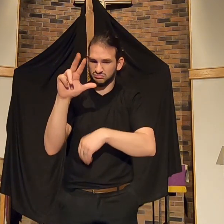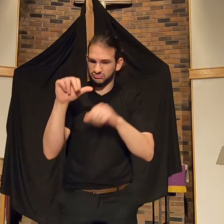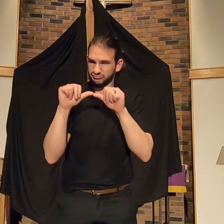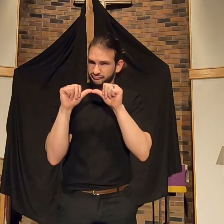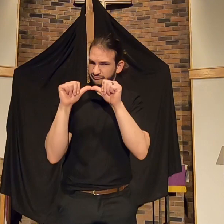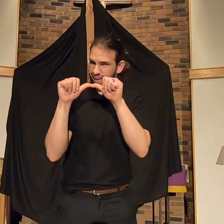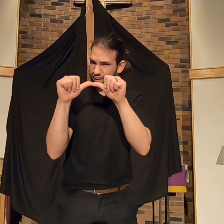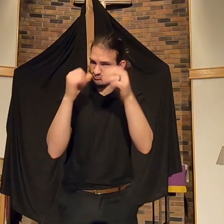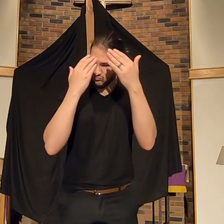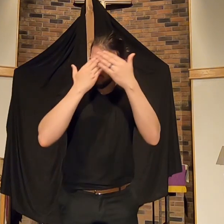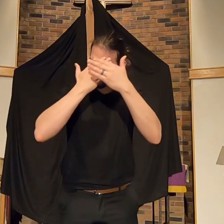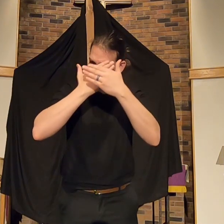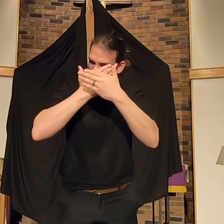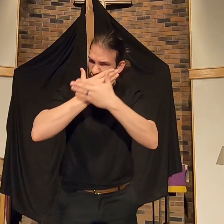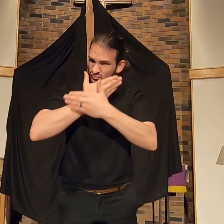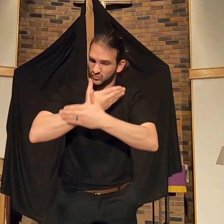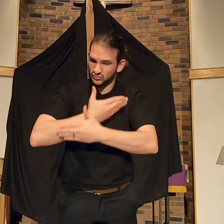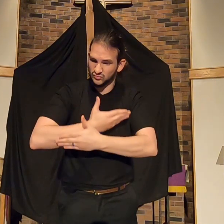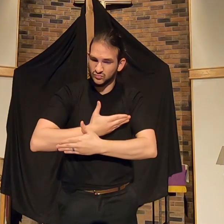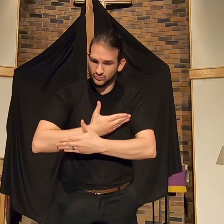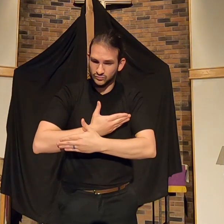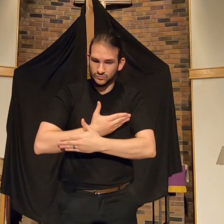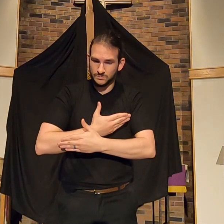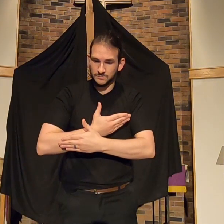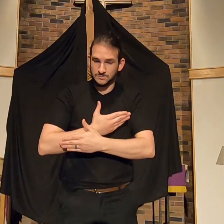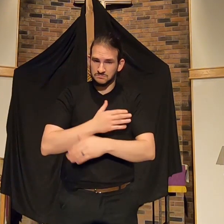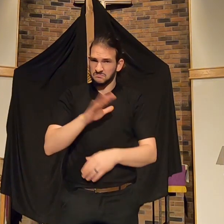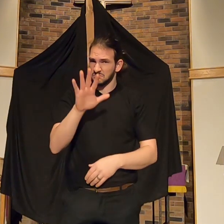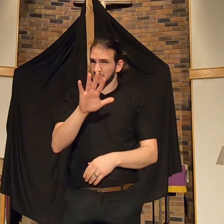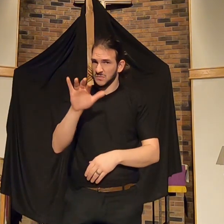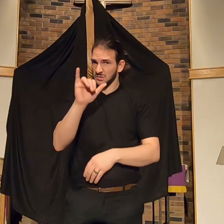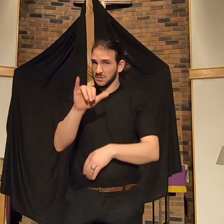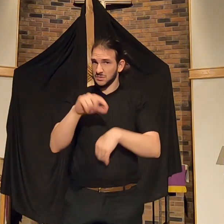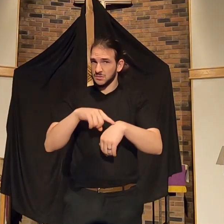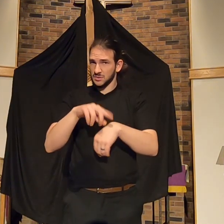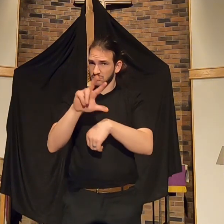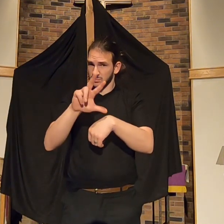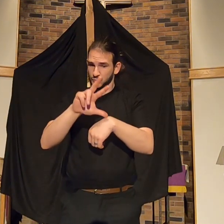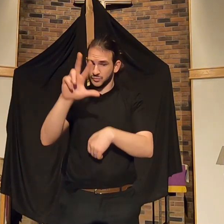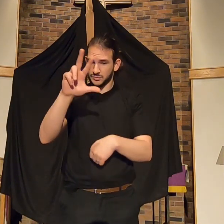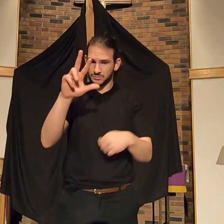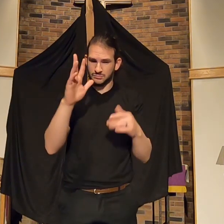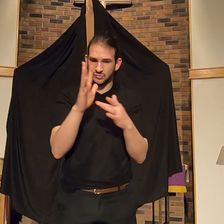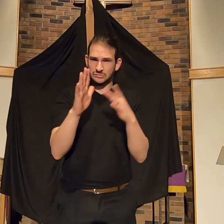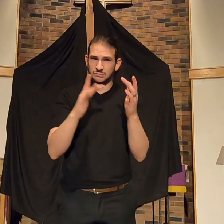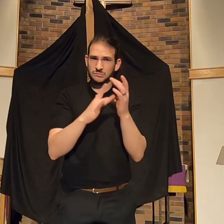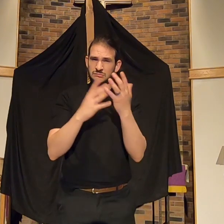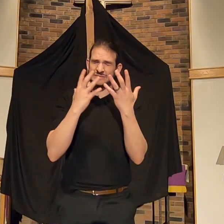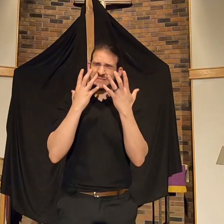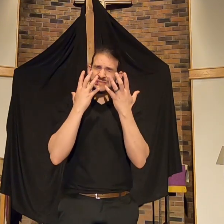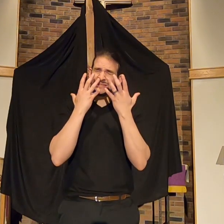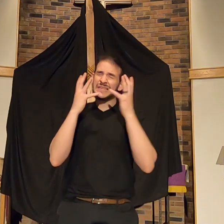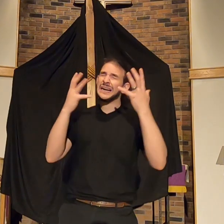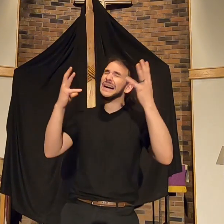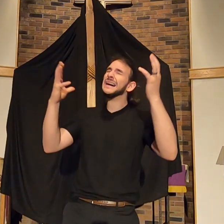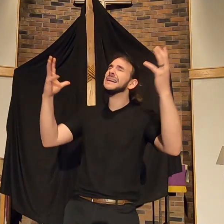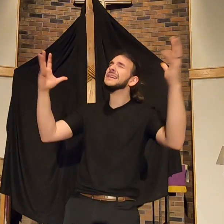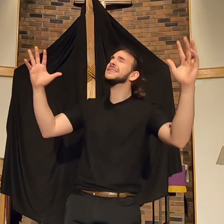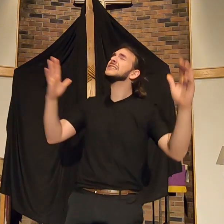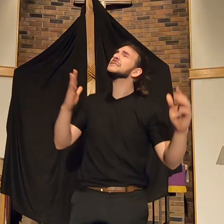and stayed that way until around 3 o'clock. Then around that time, Jesus shouted, "My